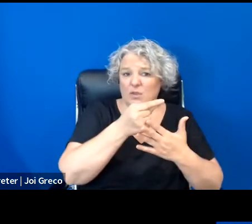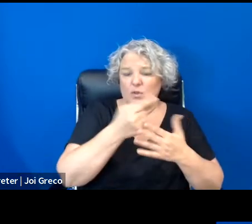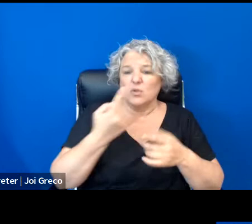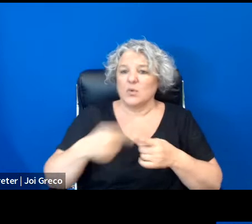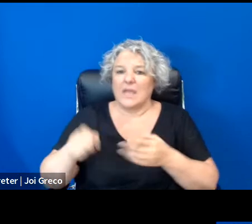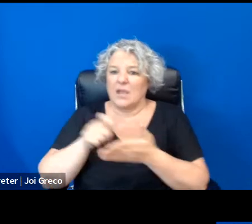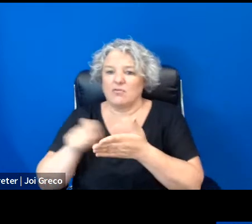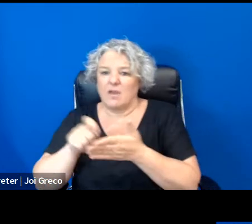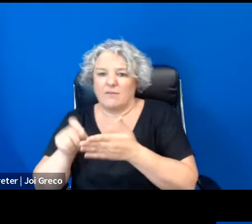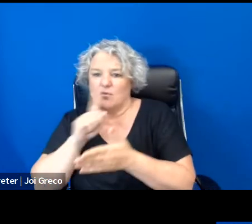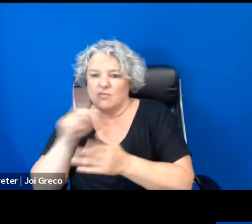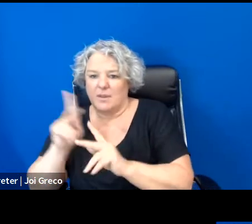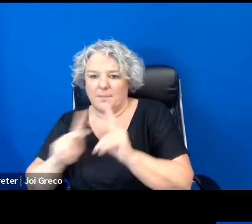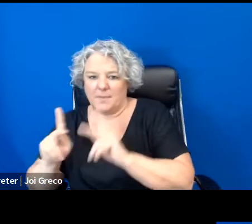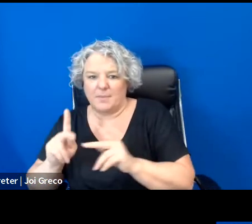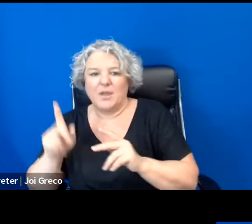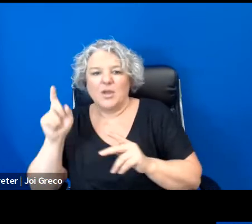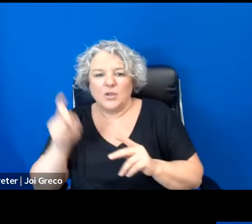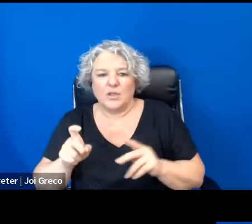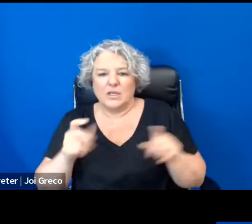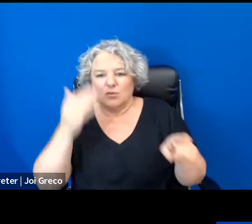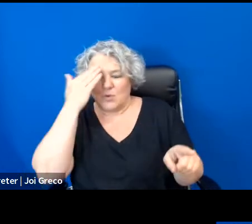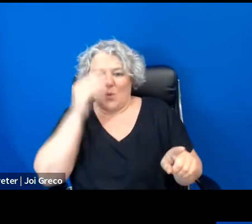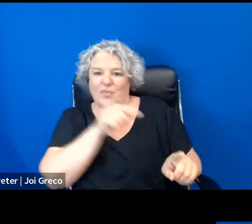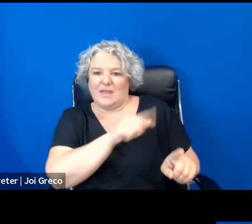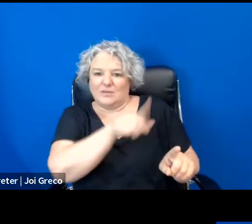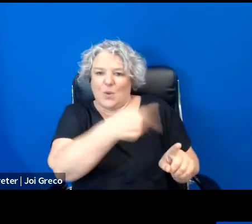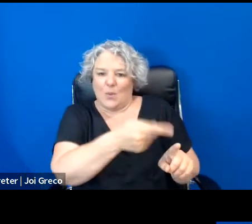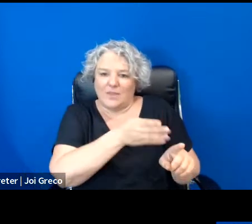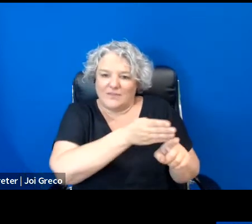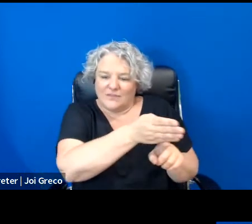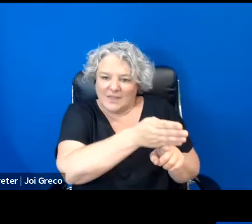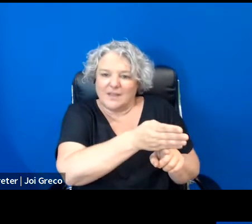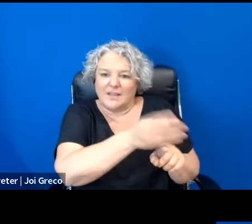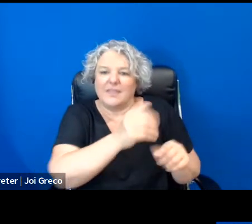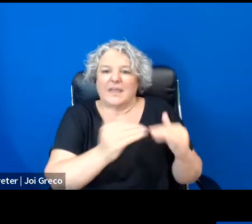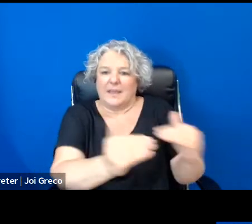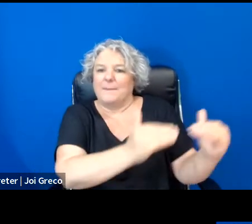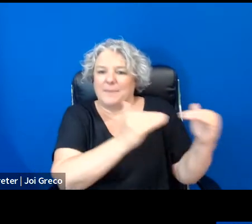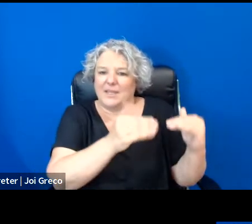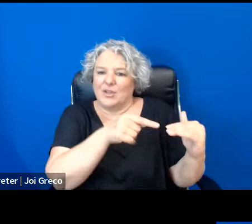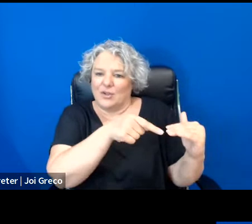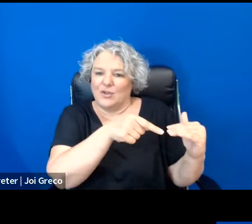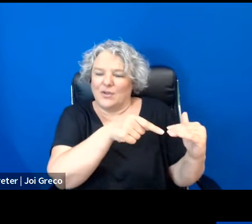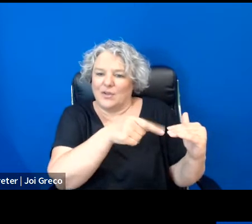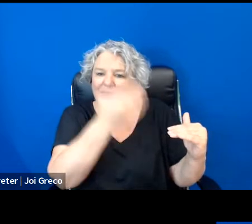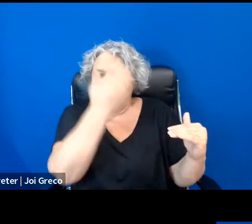real people. You have to write for people who only know that dense jargon. And then